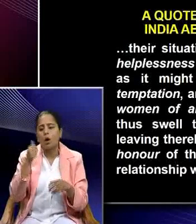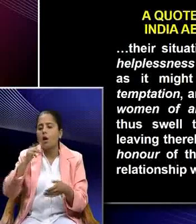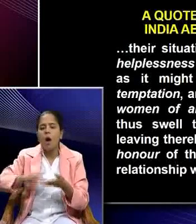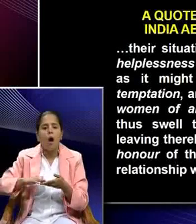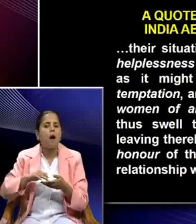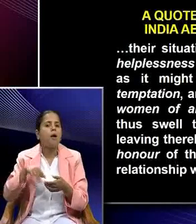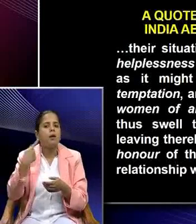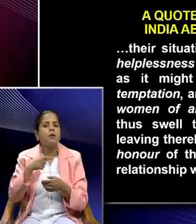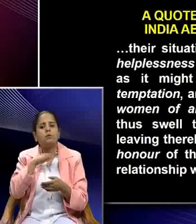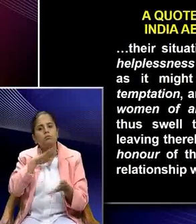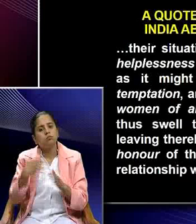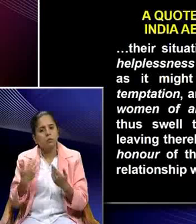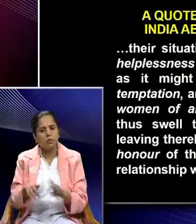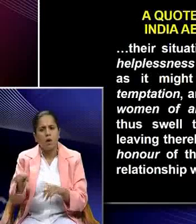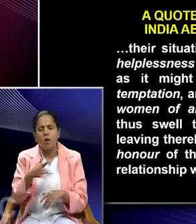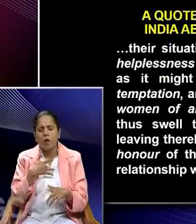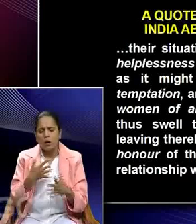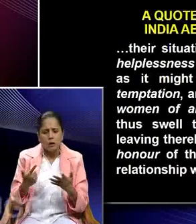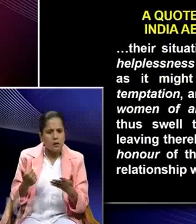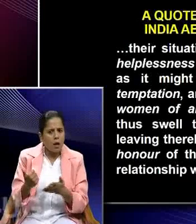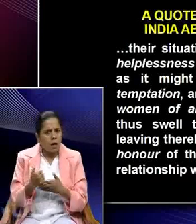become one of utter helplessness,